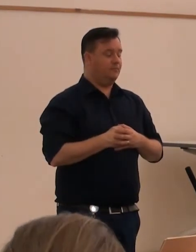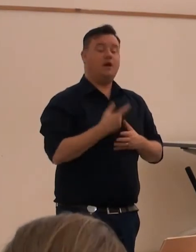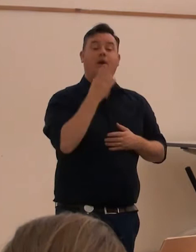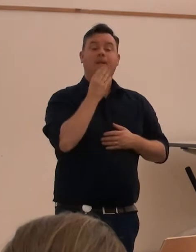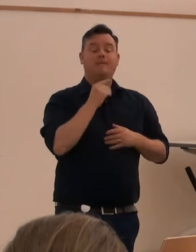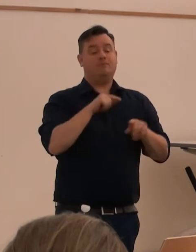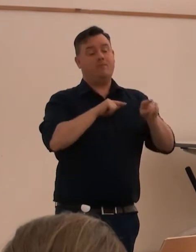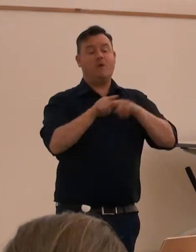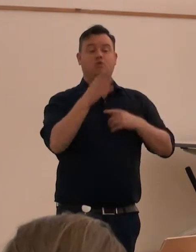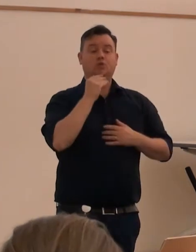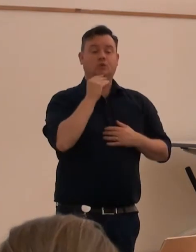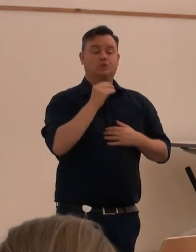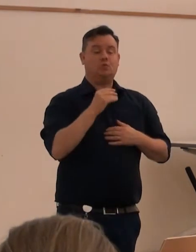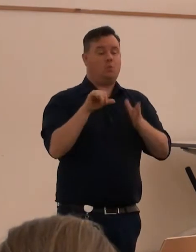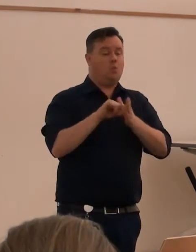I'm mostly using timber and lead.